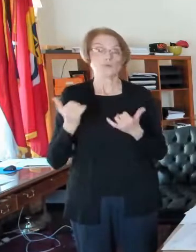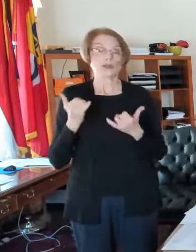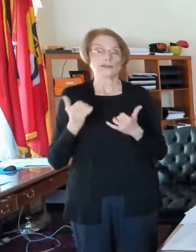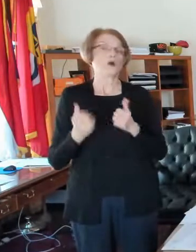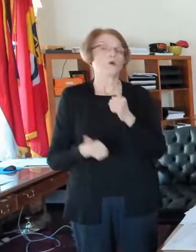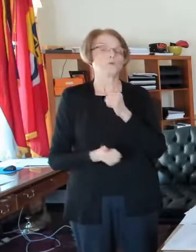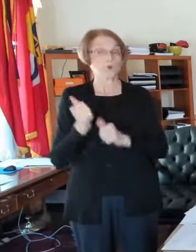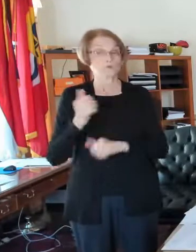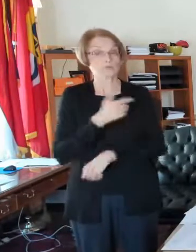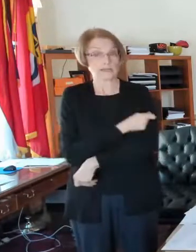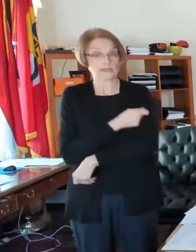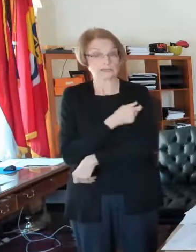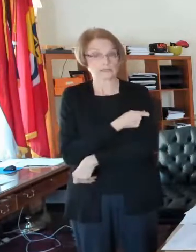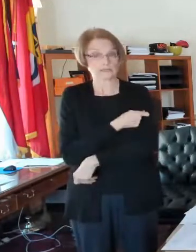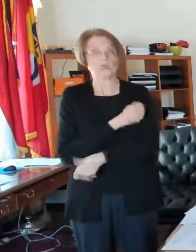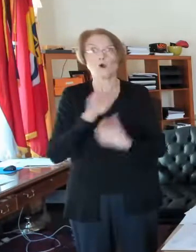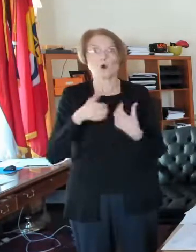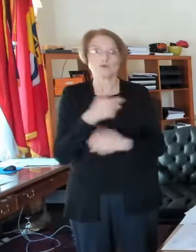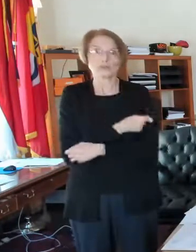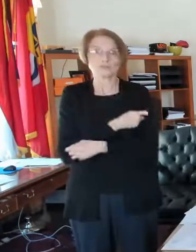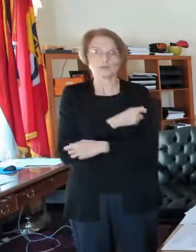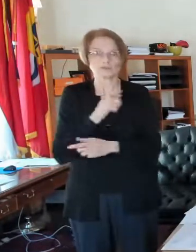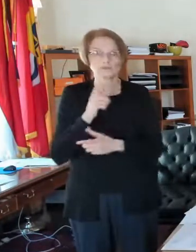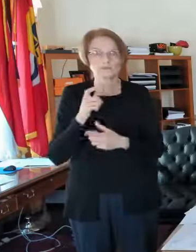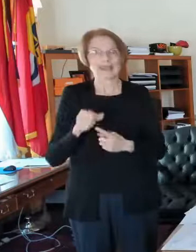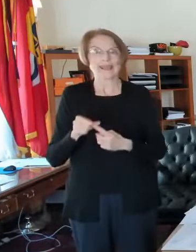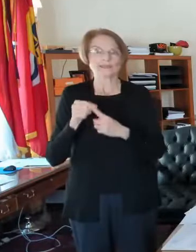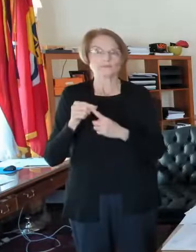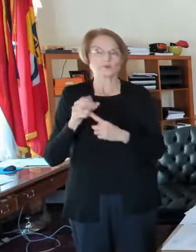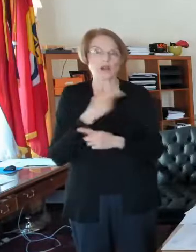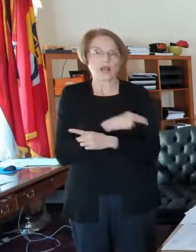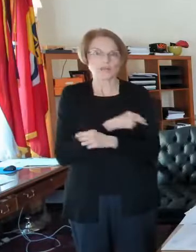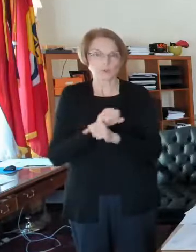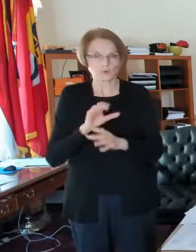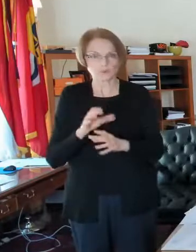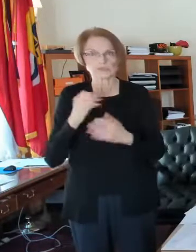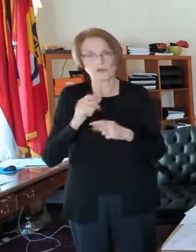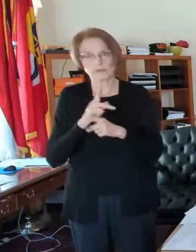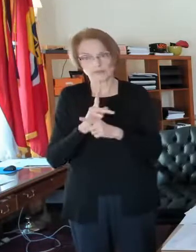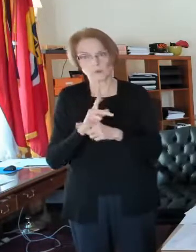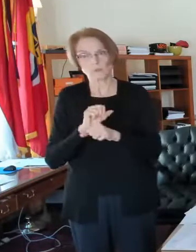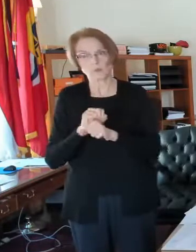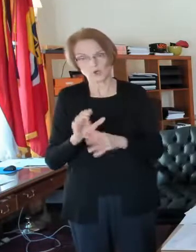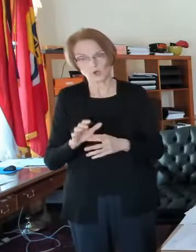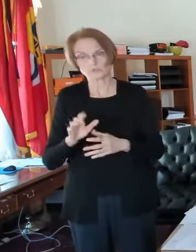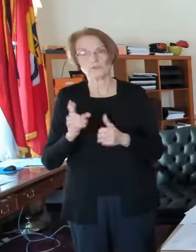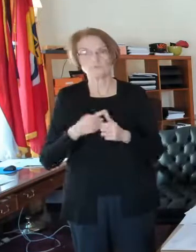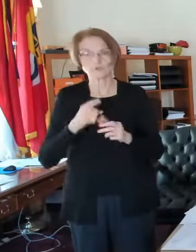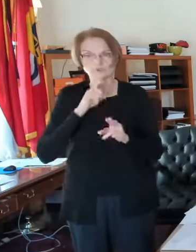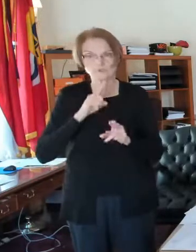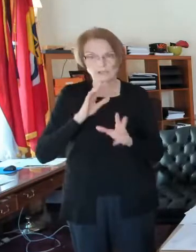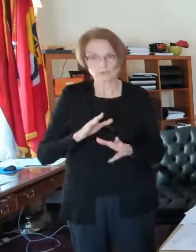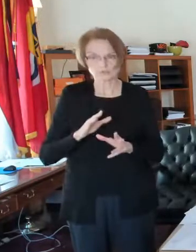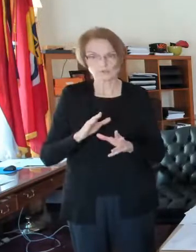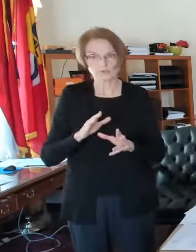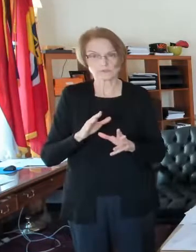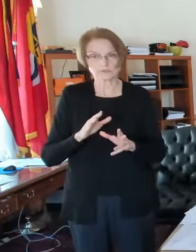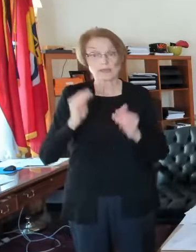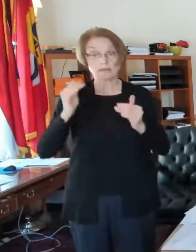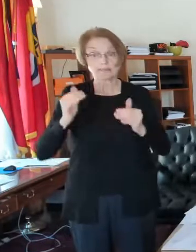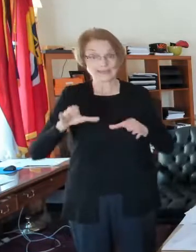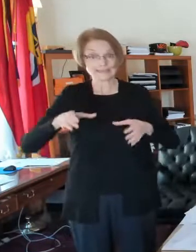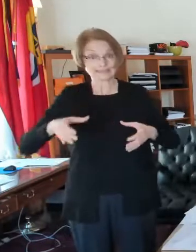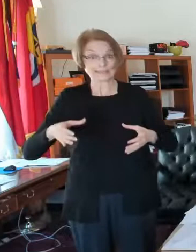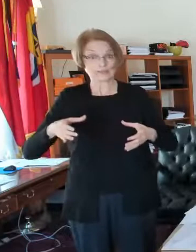most of the vaccinations are going, well, all the vaccinations except for hospital workers, healthcare workers, and first responders. The next tier